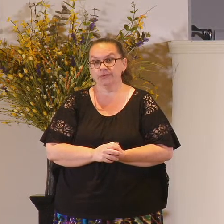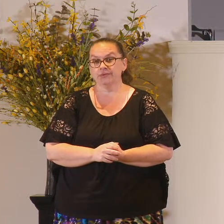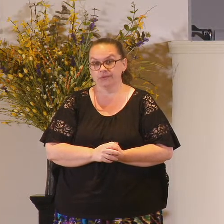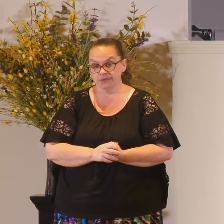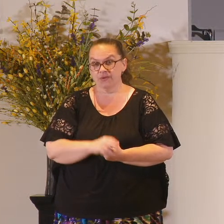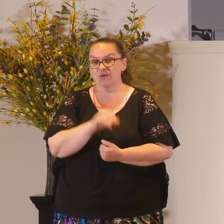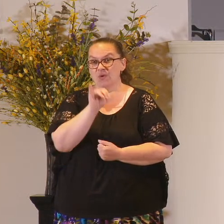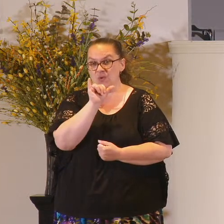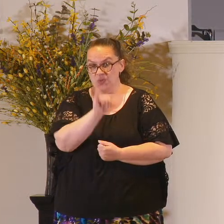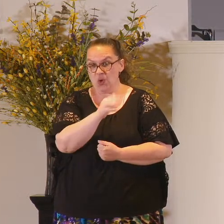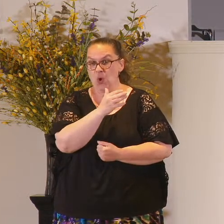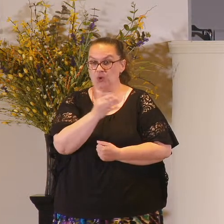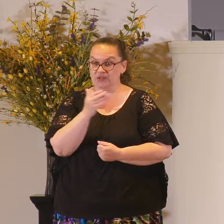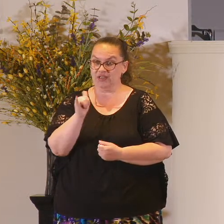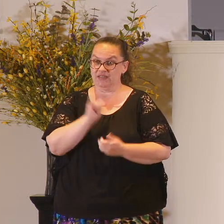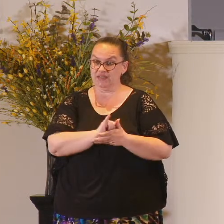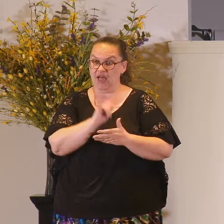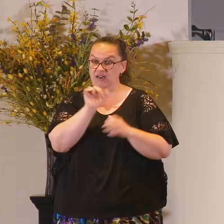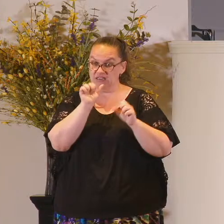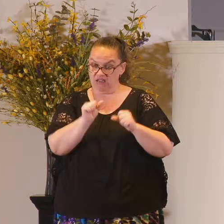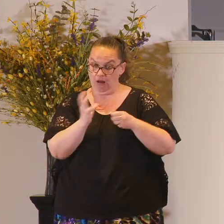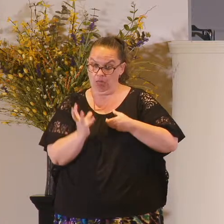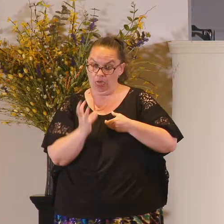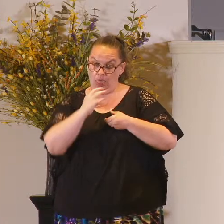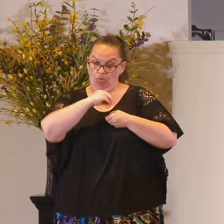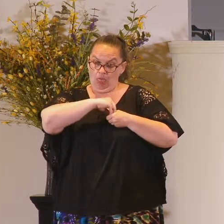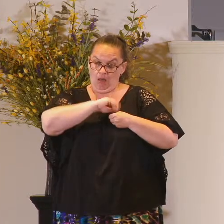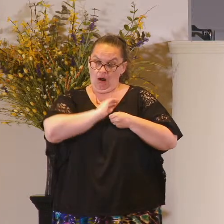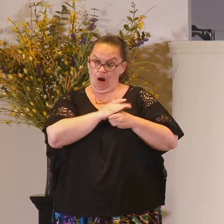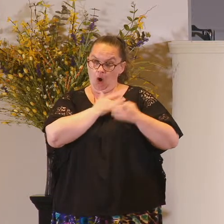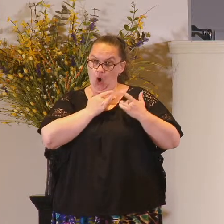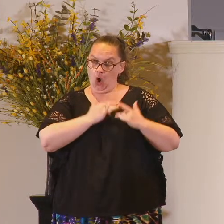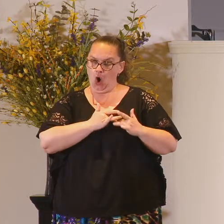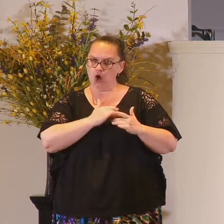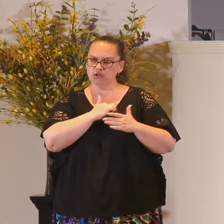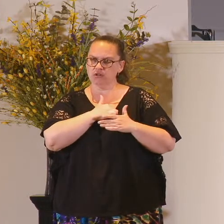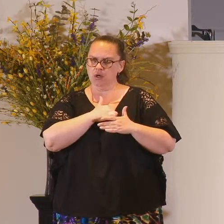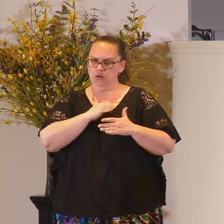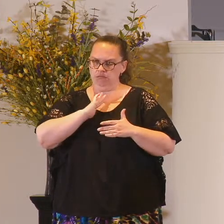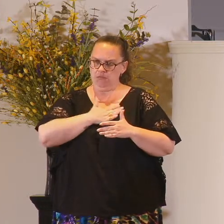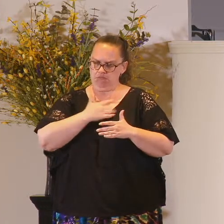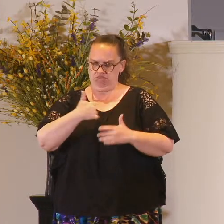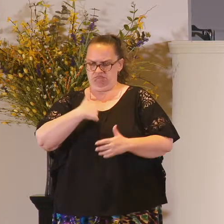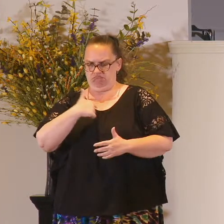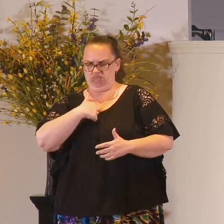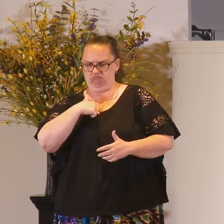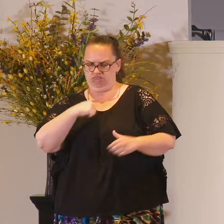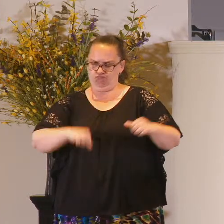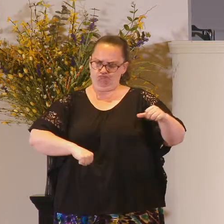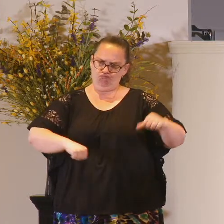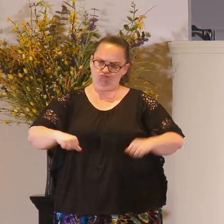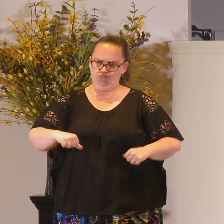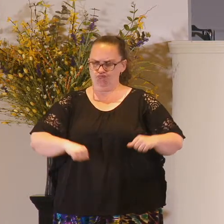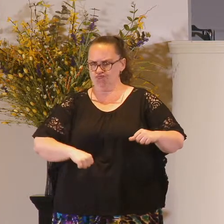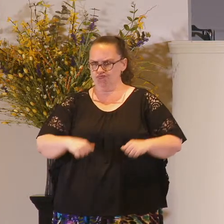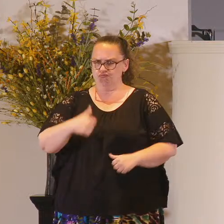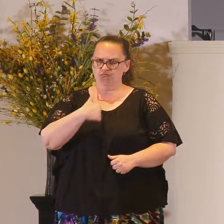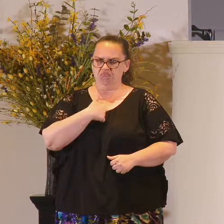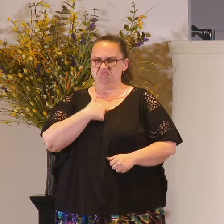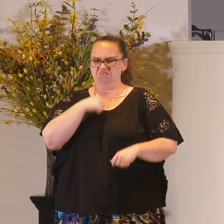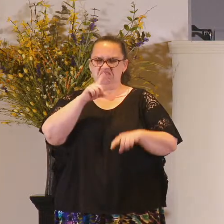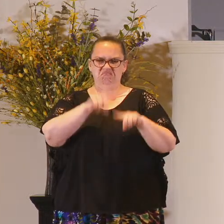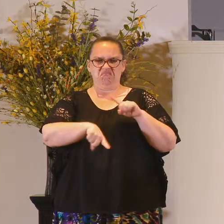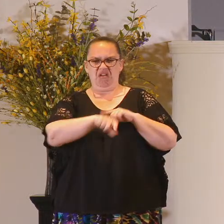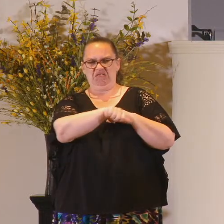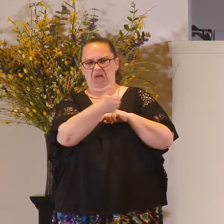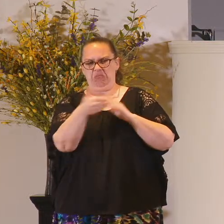These are the things that reside in our hearts, and they make us self-righteous and argumentative and uncompromising.